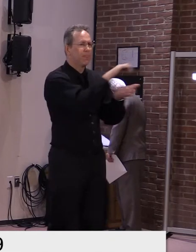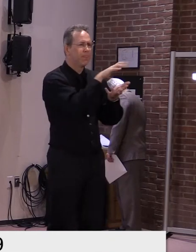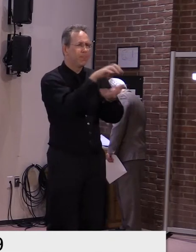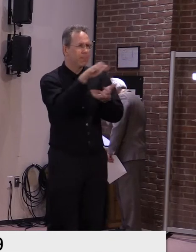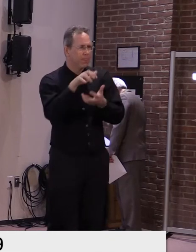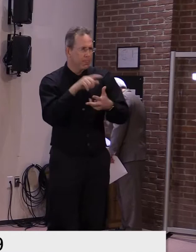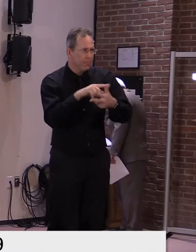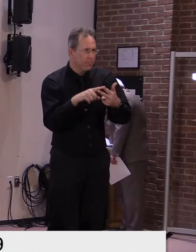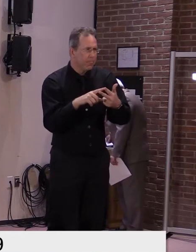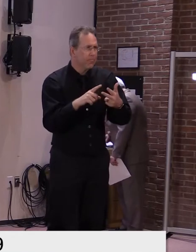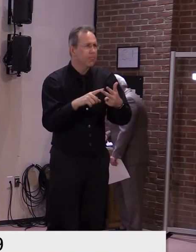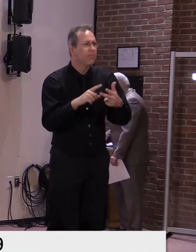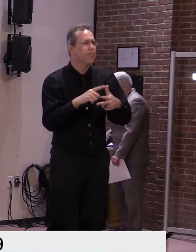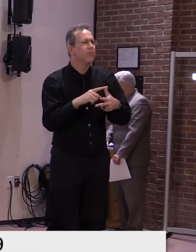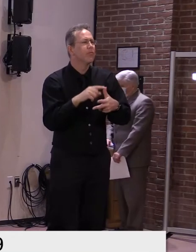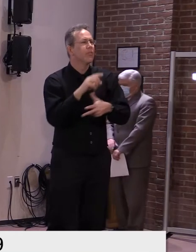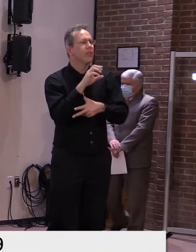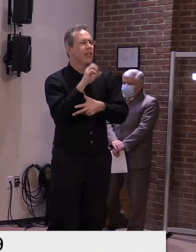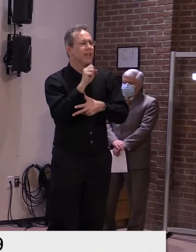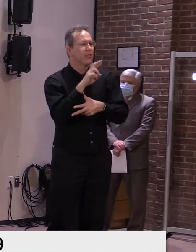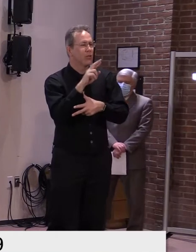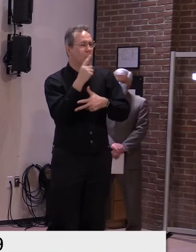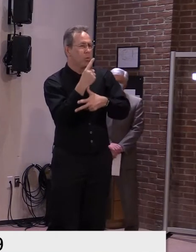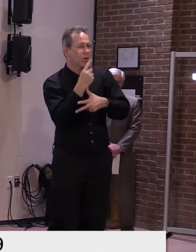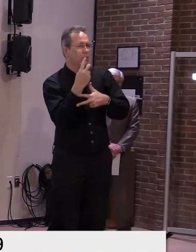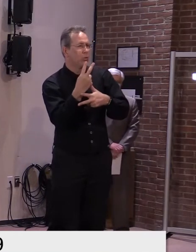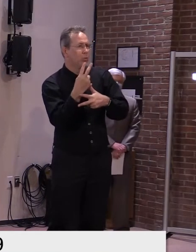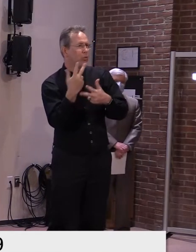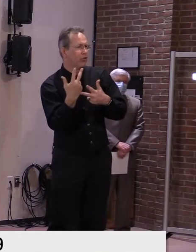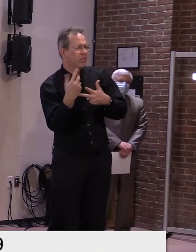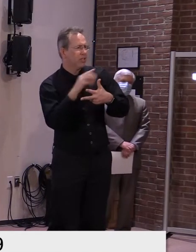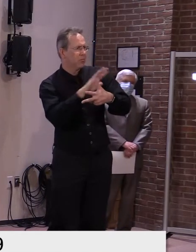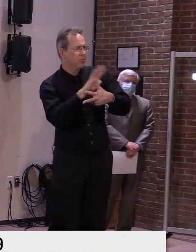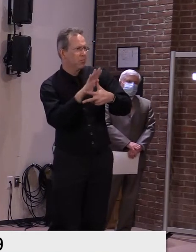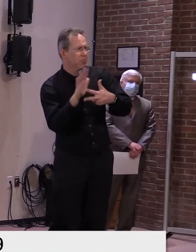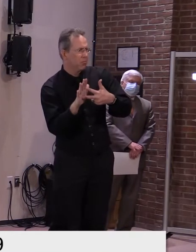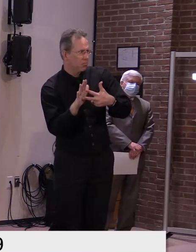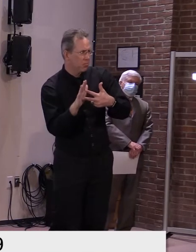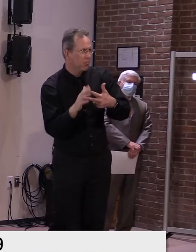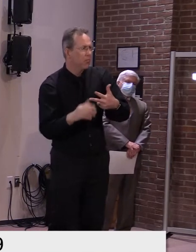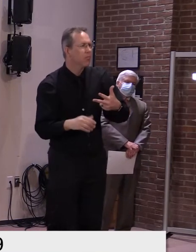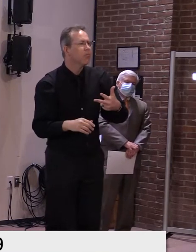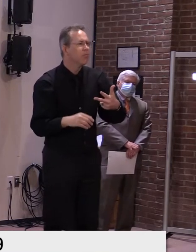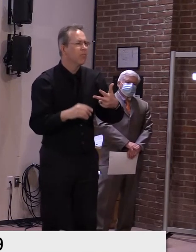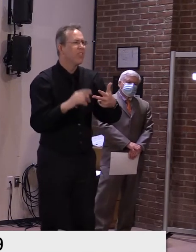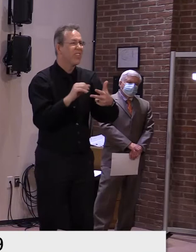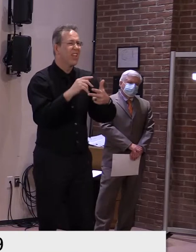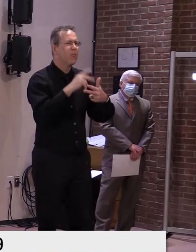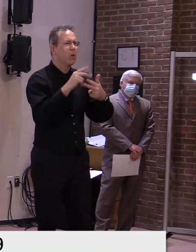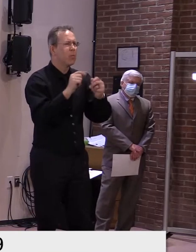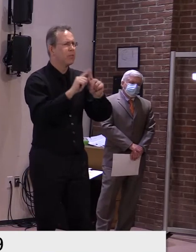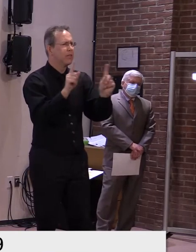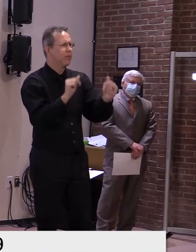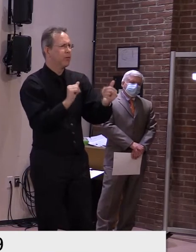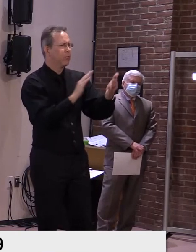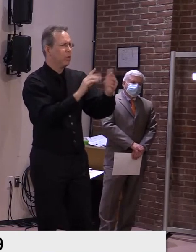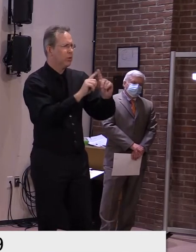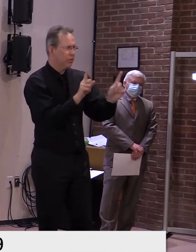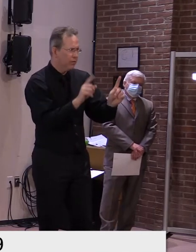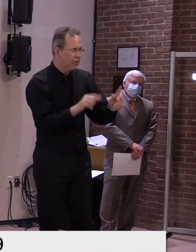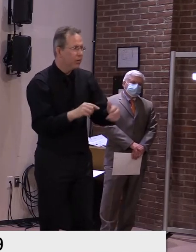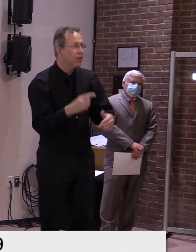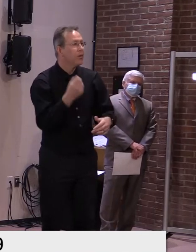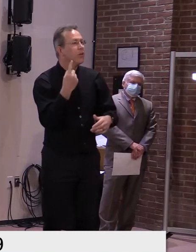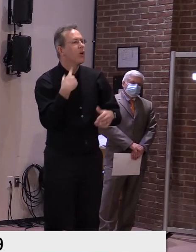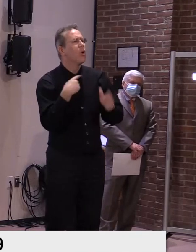ESSER-2, and ESSER-3. The programs are slightly different, but I thought I would highlight how much the funding has increased with